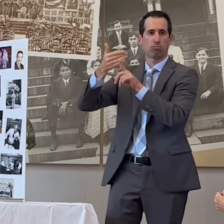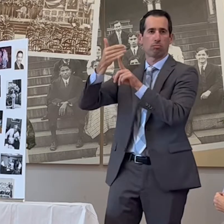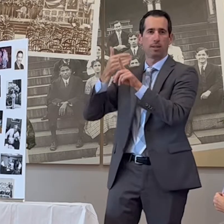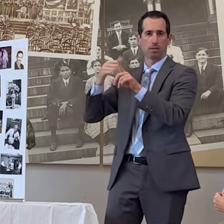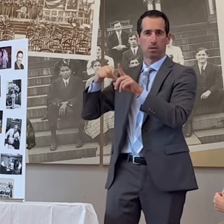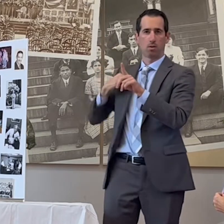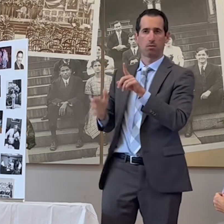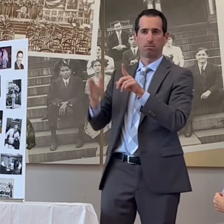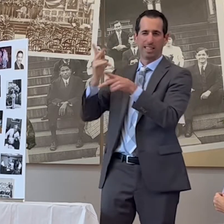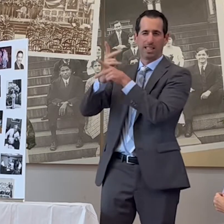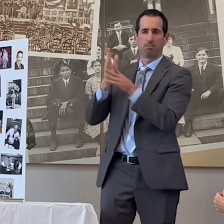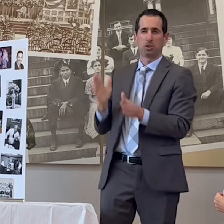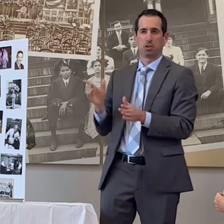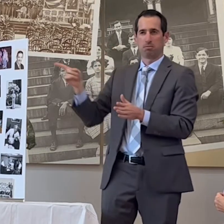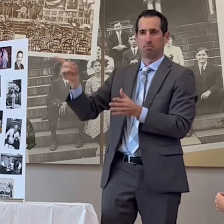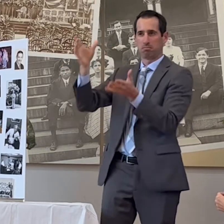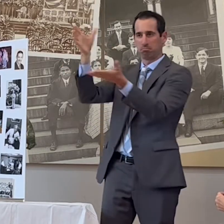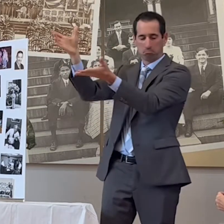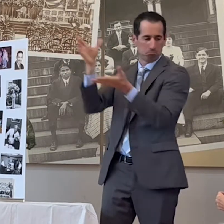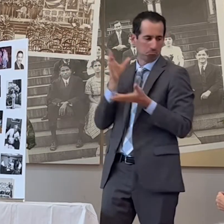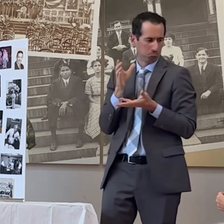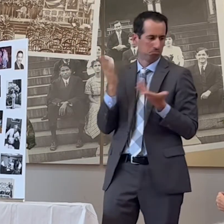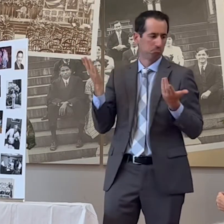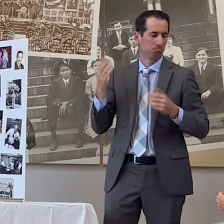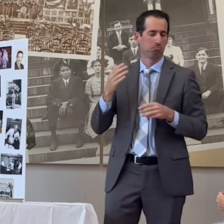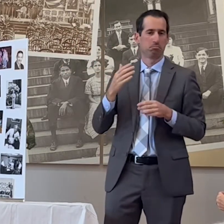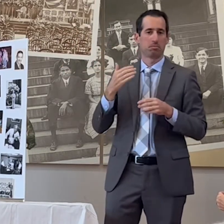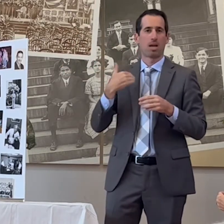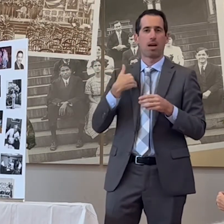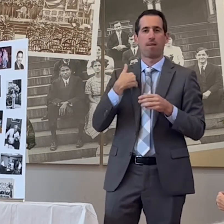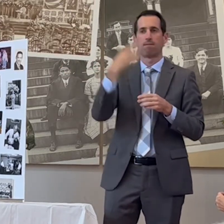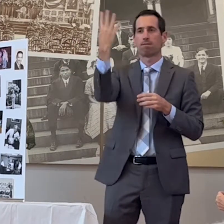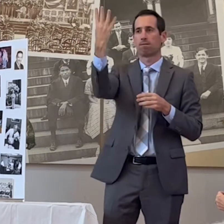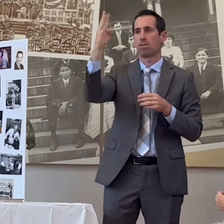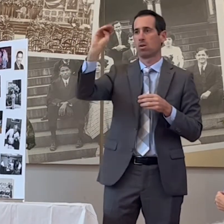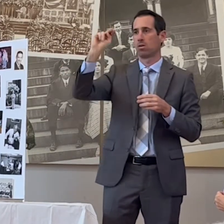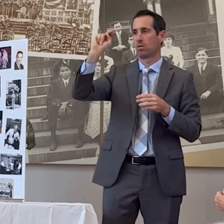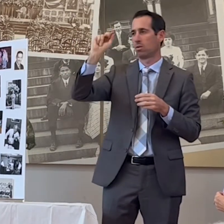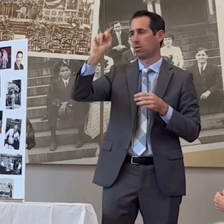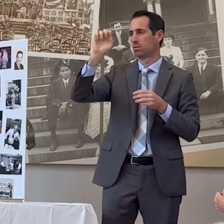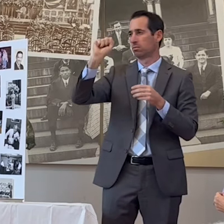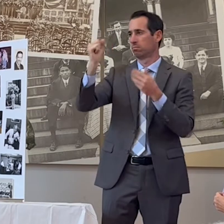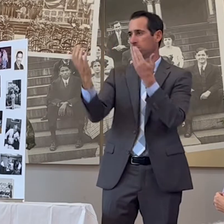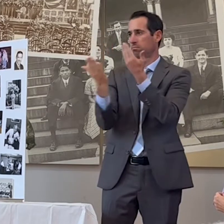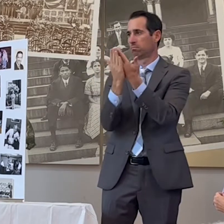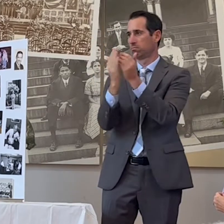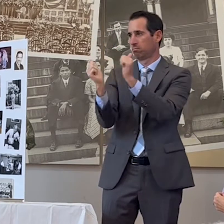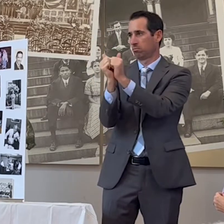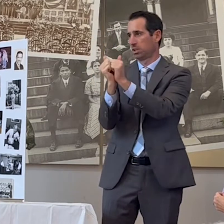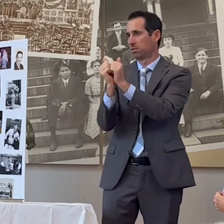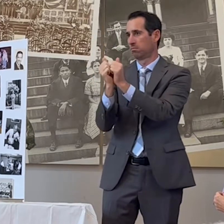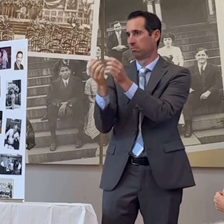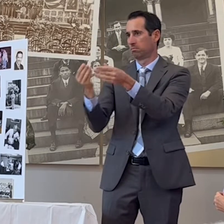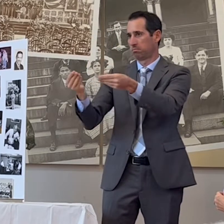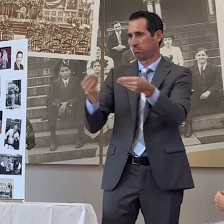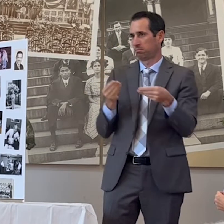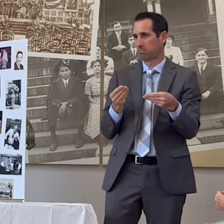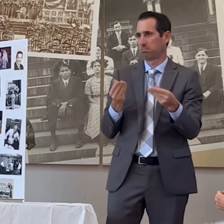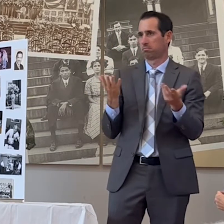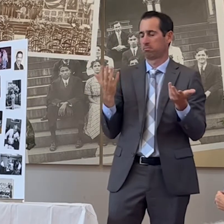from Fred, and he was the previous keeper, and he handed it off to me. And there were four notes attached